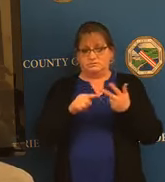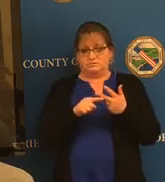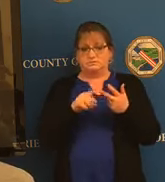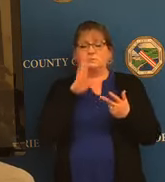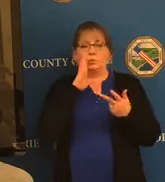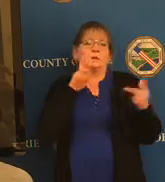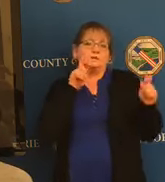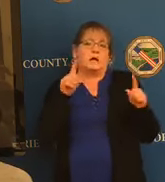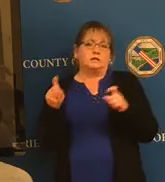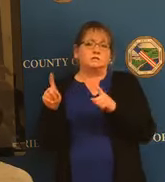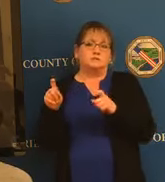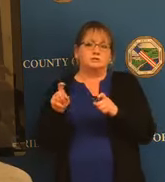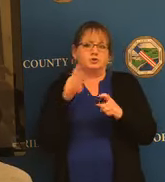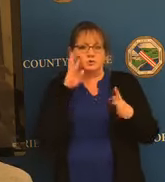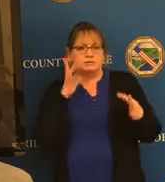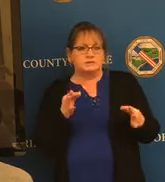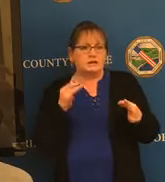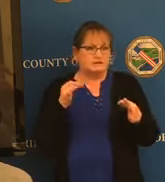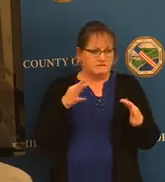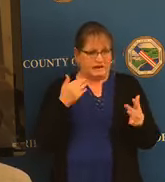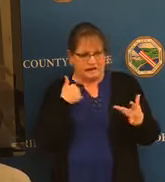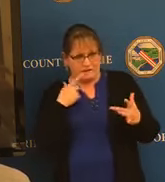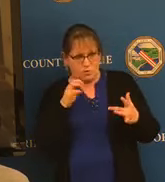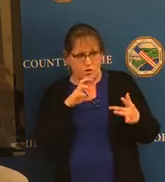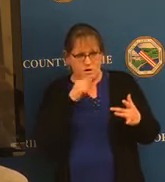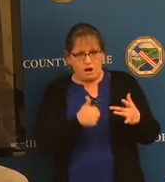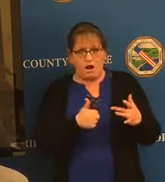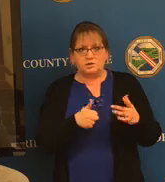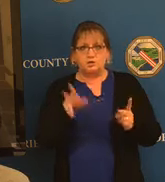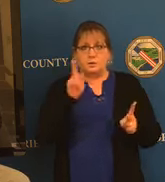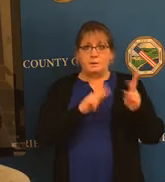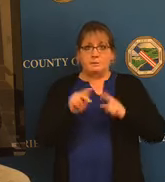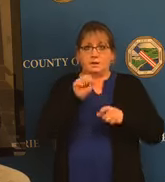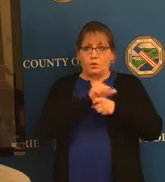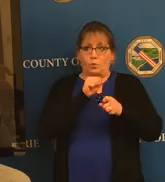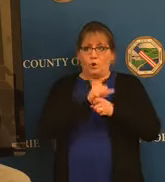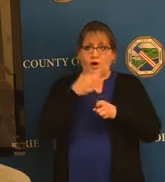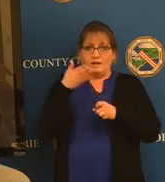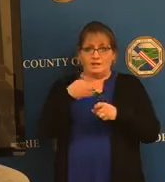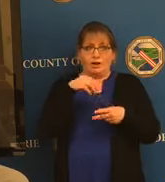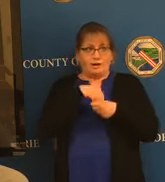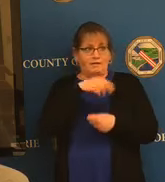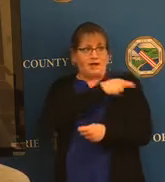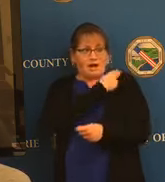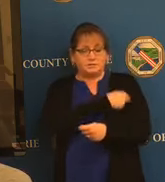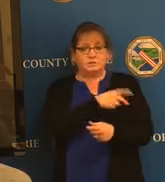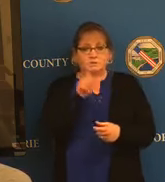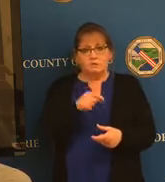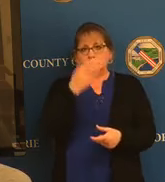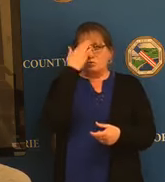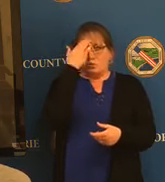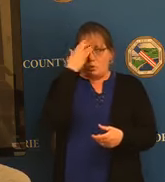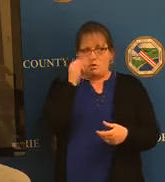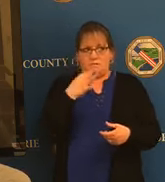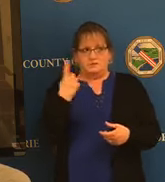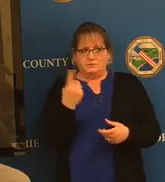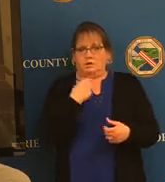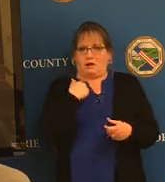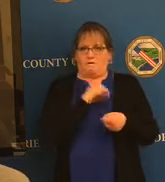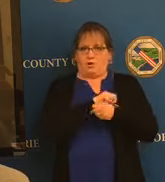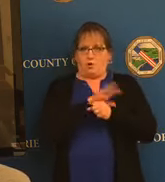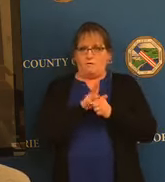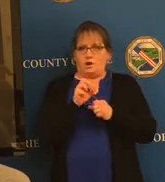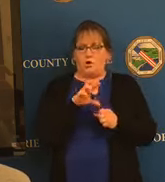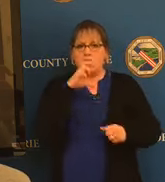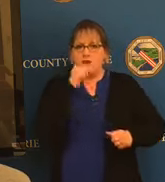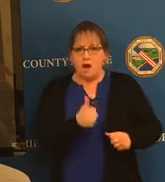have COVID-19, so the individuals that are working in the healthcare facility know what they're dealing with. But these are